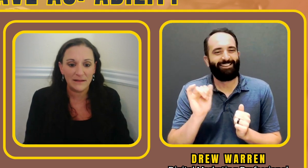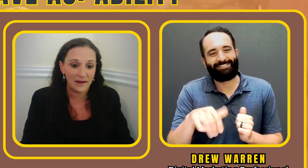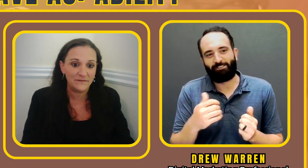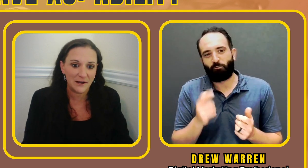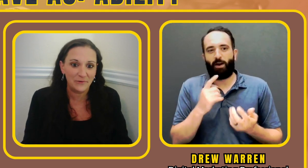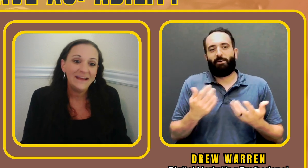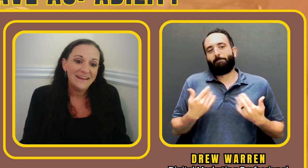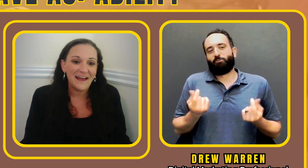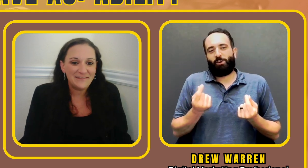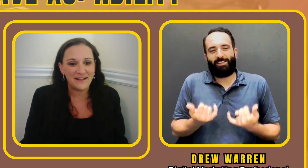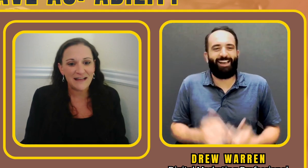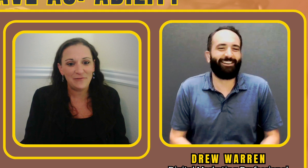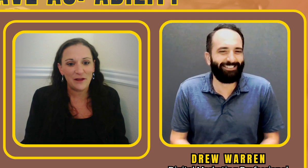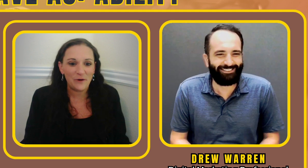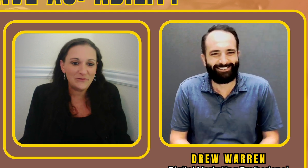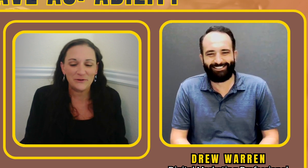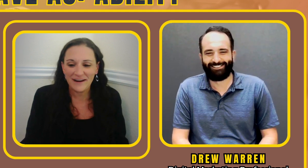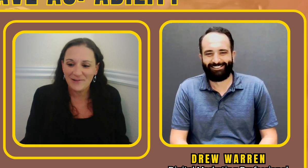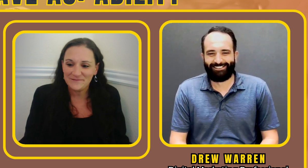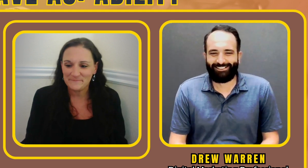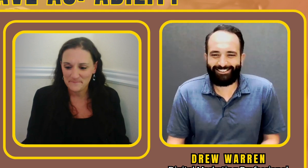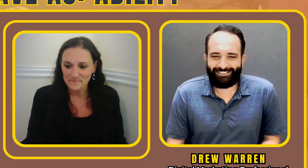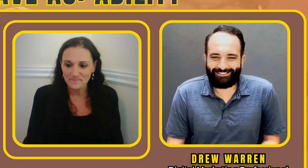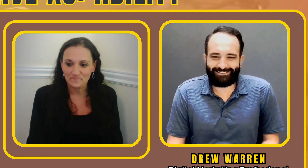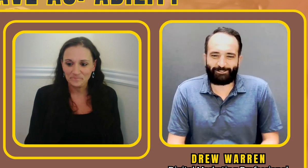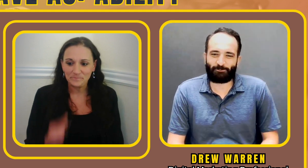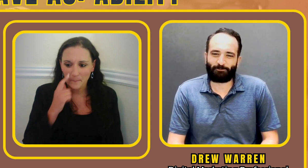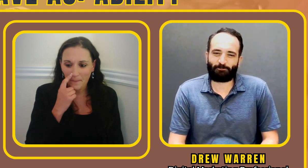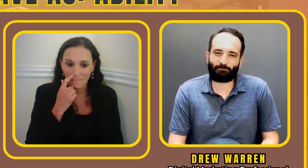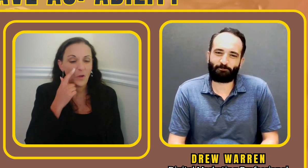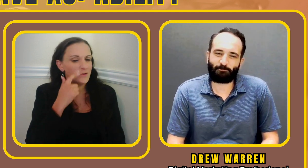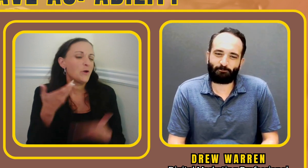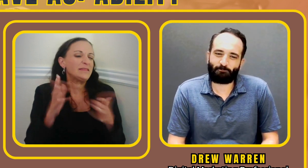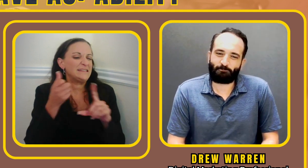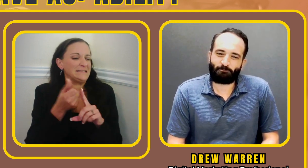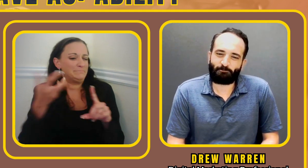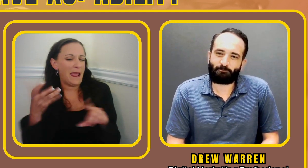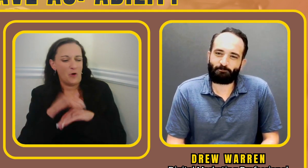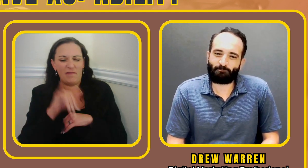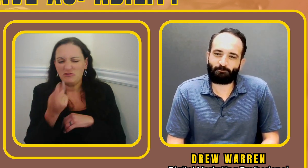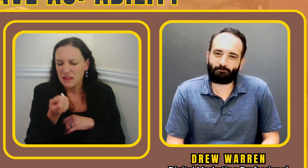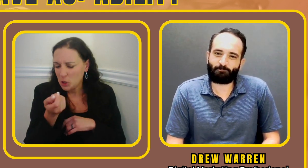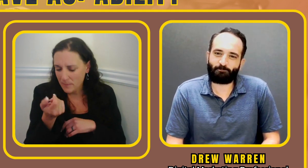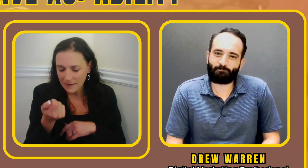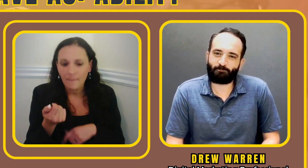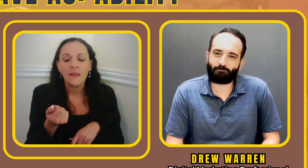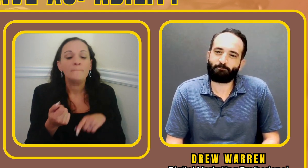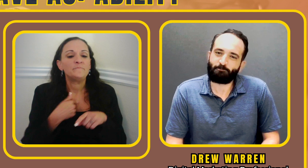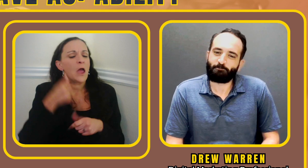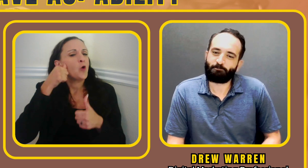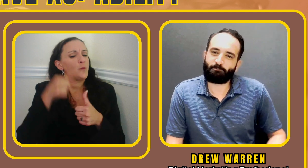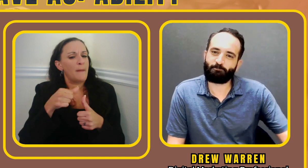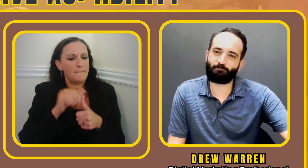of my life. So yeah, so that's kind of Well, let's expand on that just a little bit. I